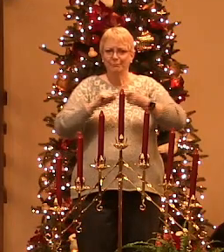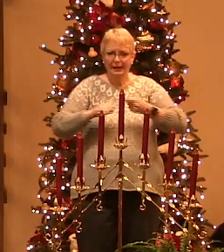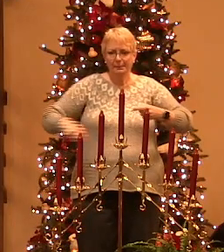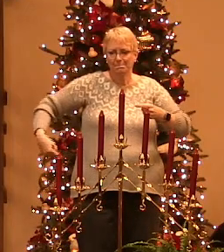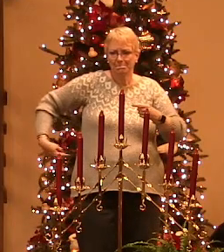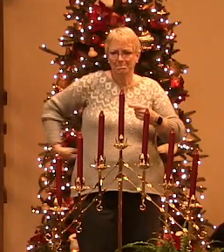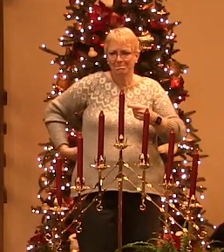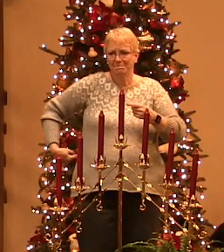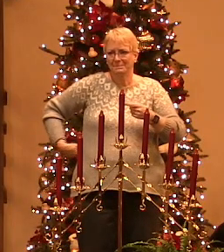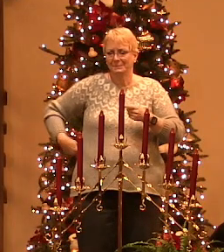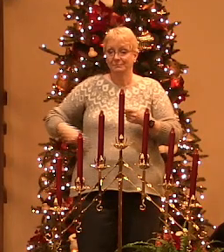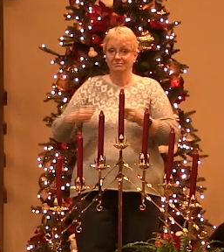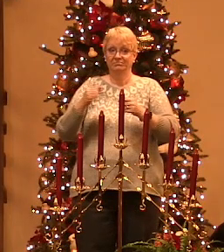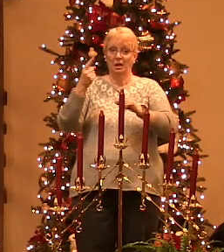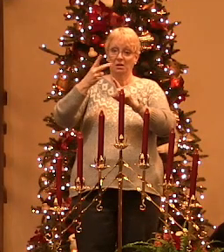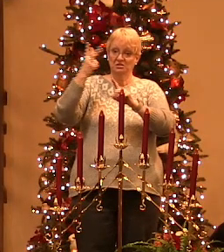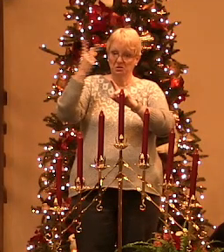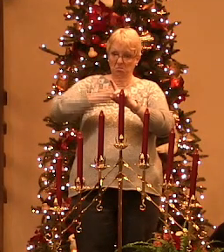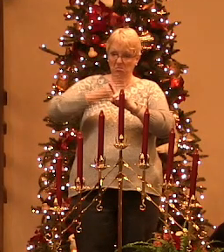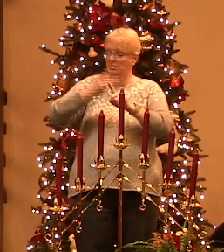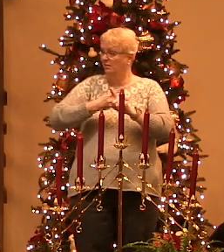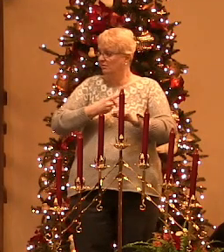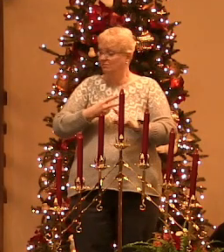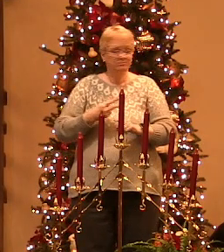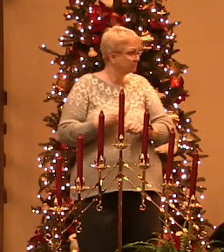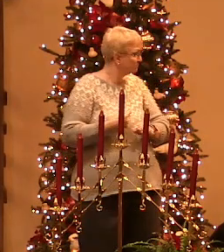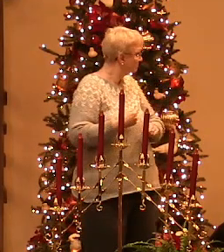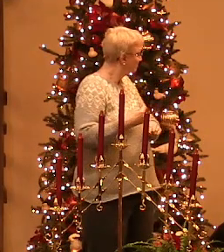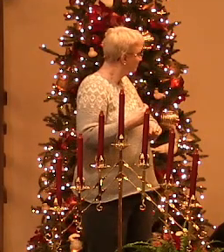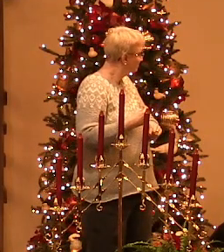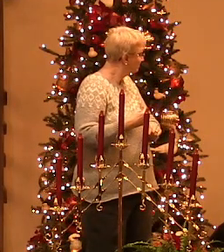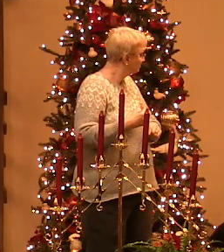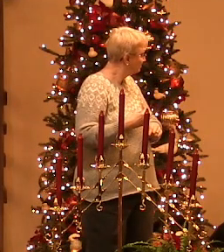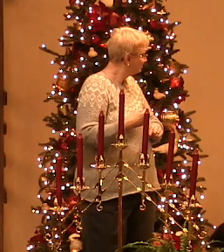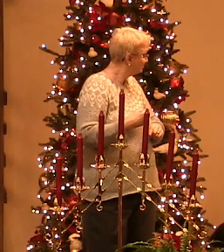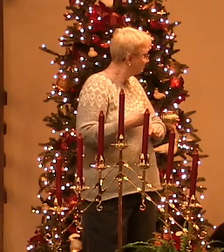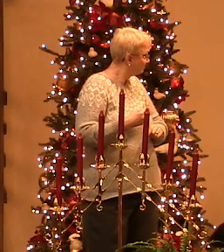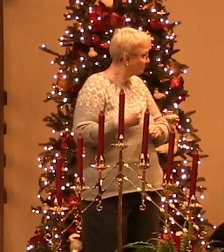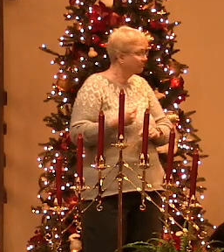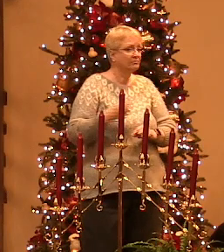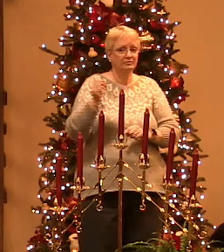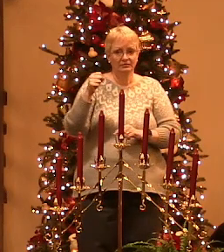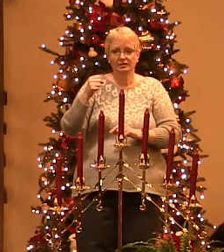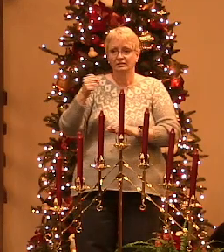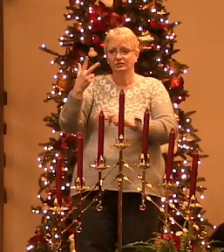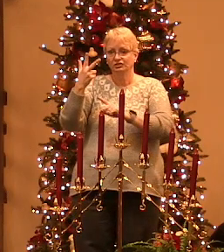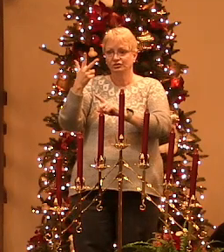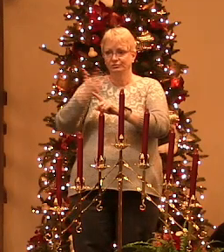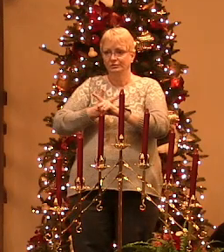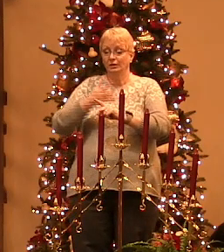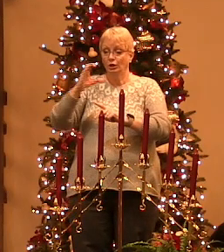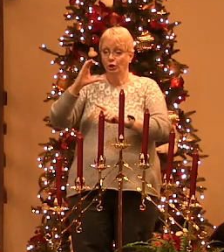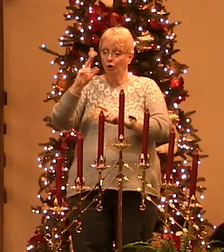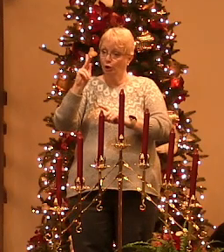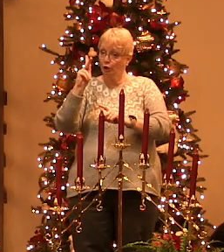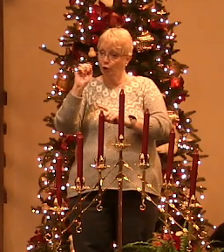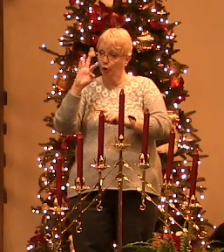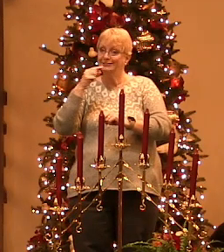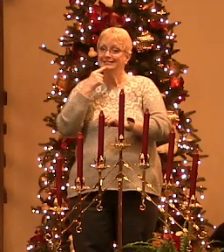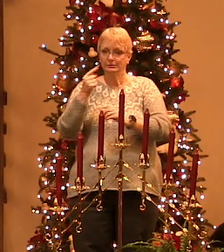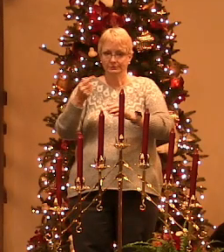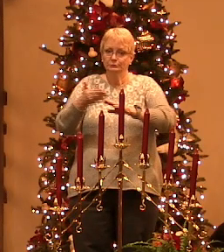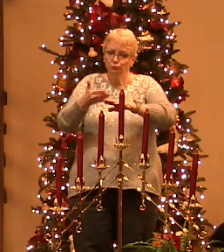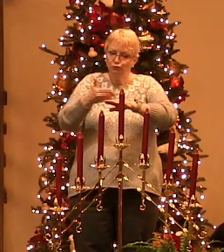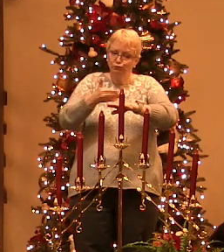pain for a few months now. Actually, I think since about VBS even, right? And Carl says she's